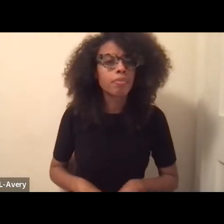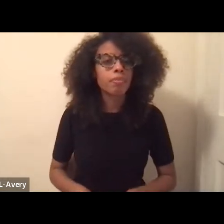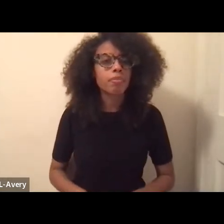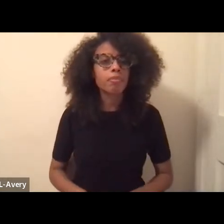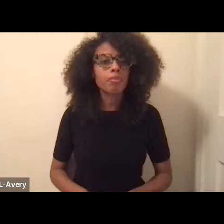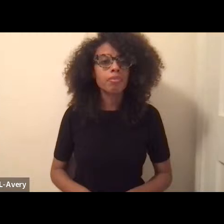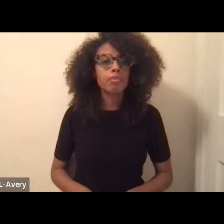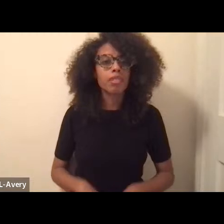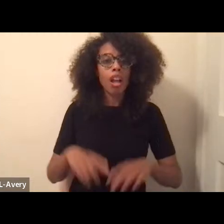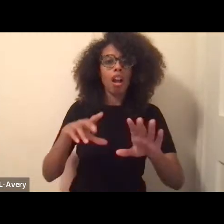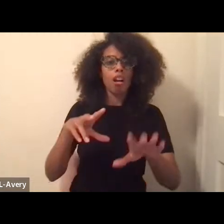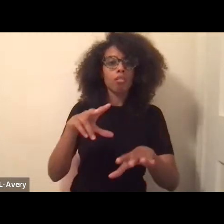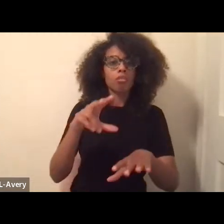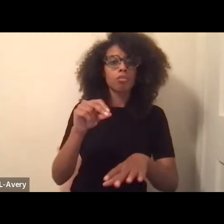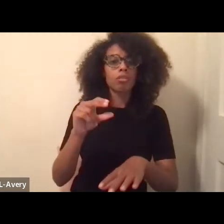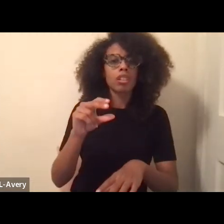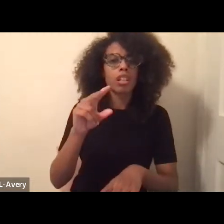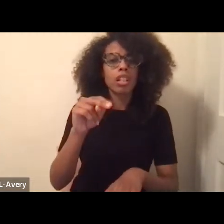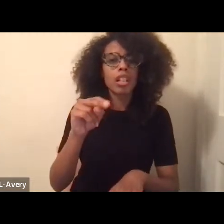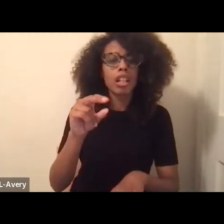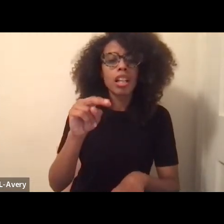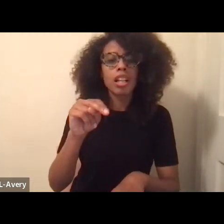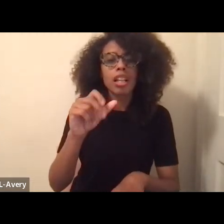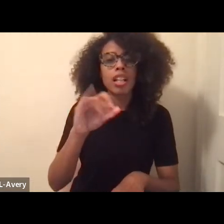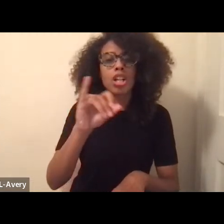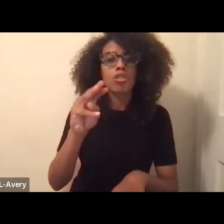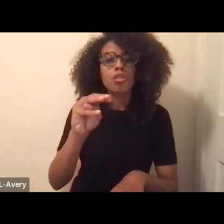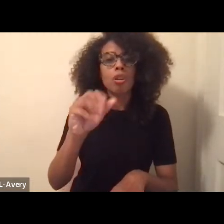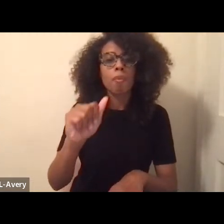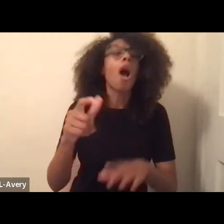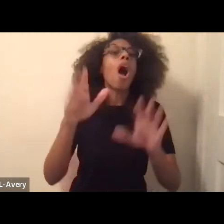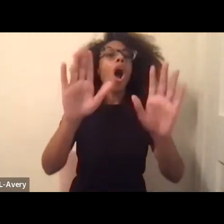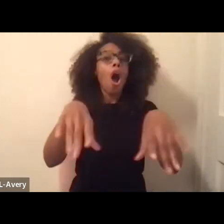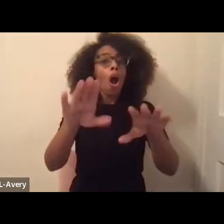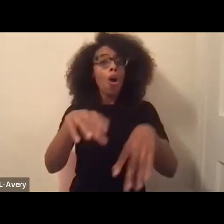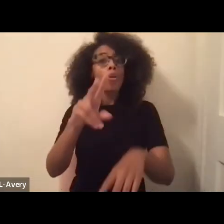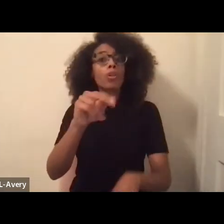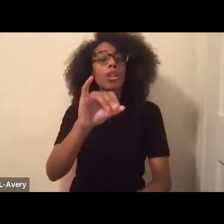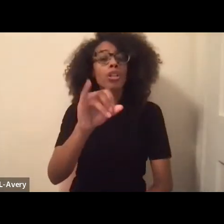Oh, Najuma. Okay. Oh, it's Najuma, Reverend Juju. Go ahead.